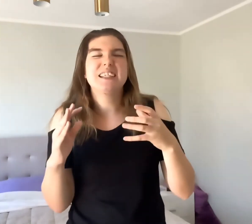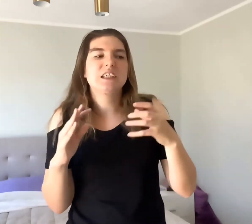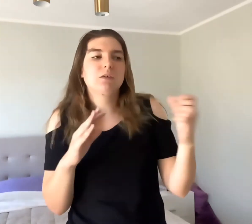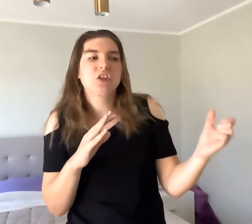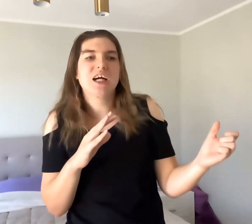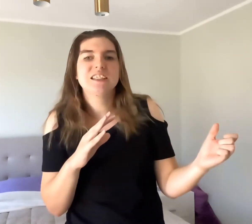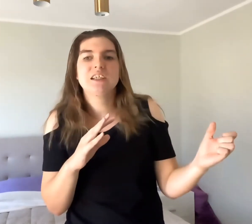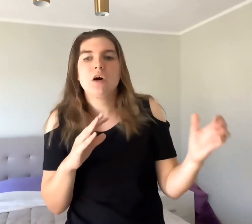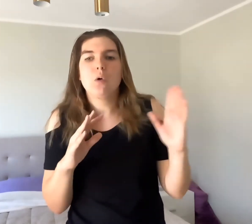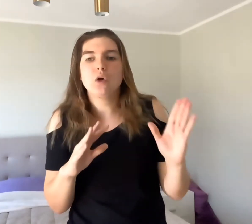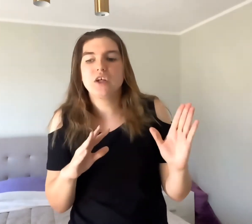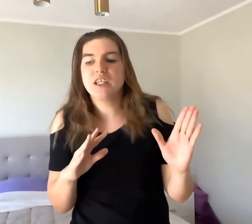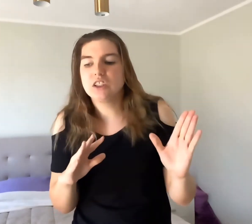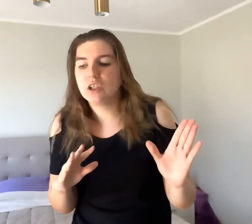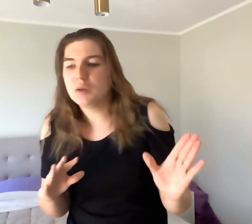to adjust. All you need to do is